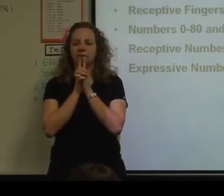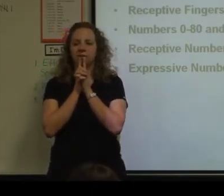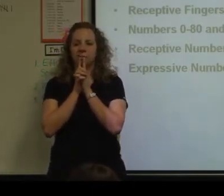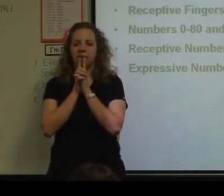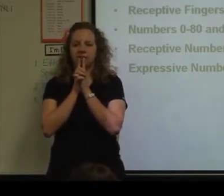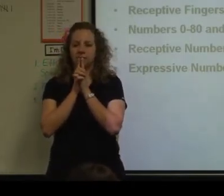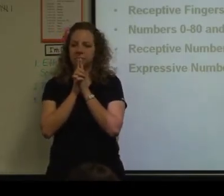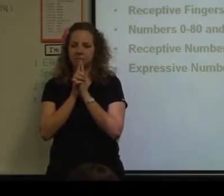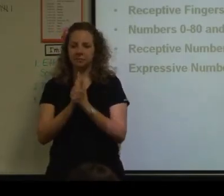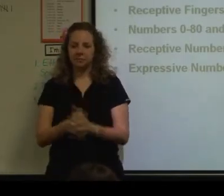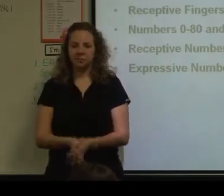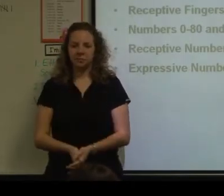2001?